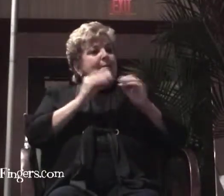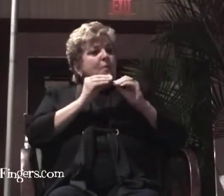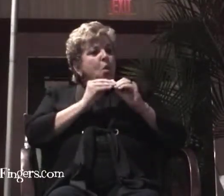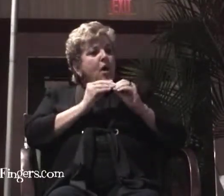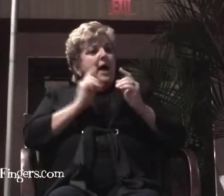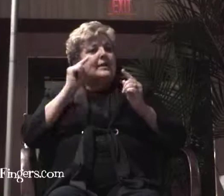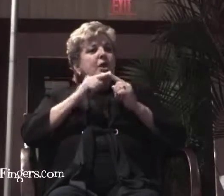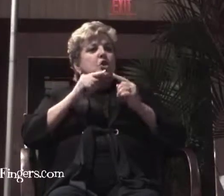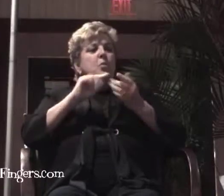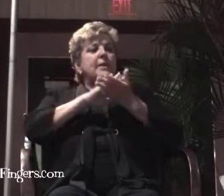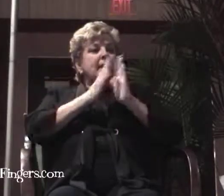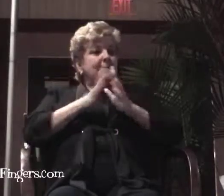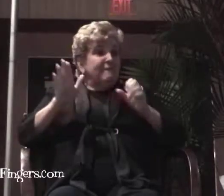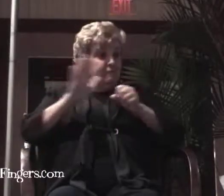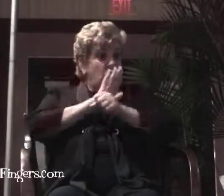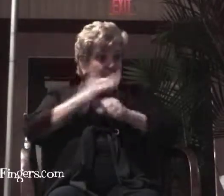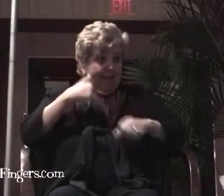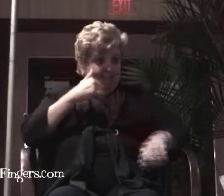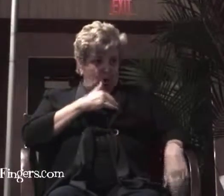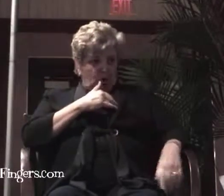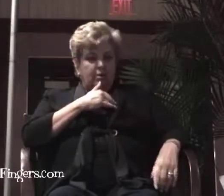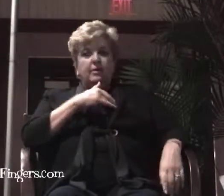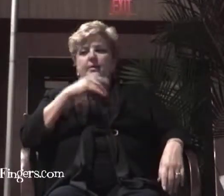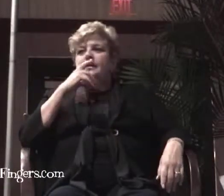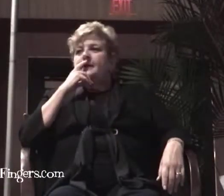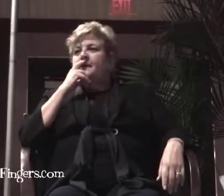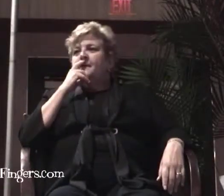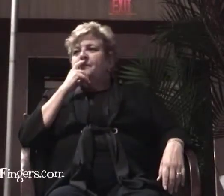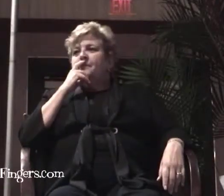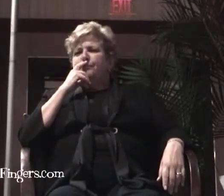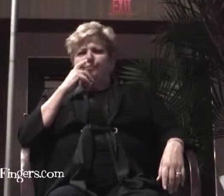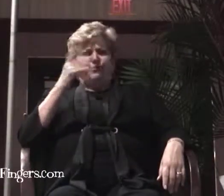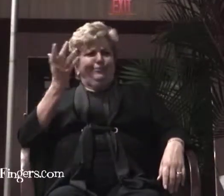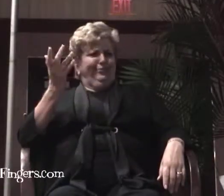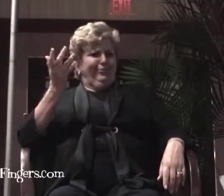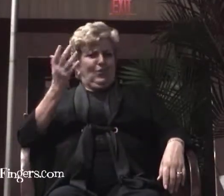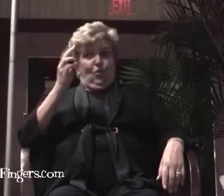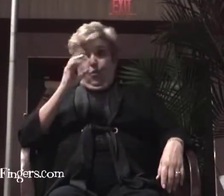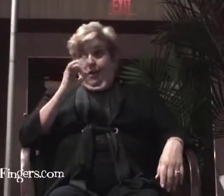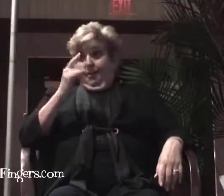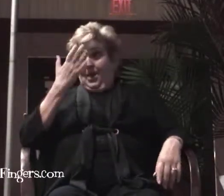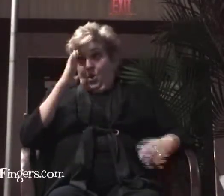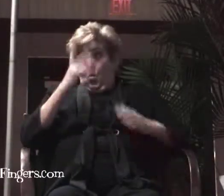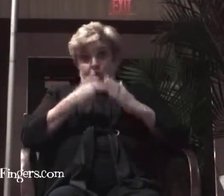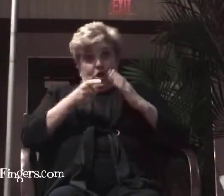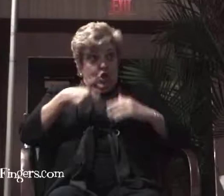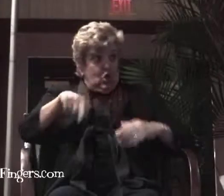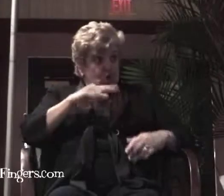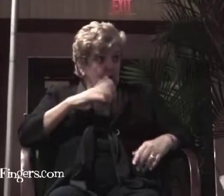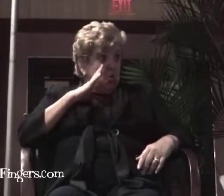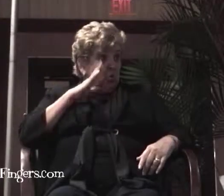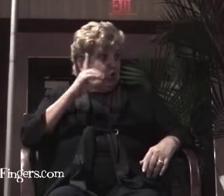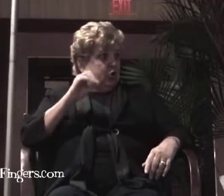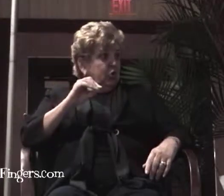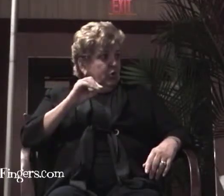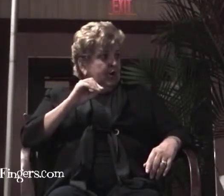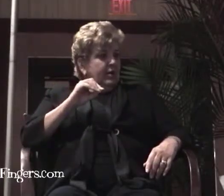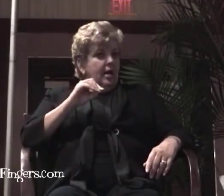fraternity." What? I don't know what you would do in that situation, but I think that's hazing. I